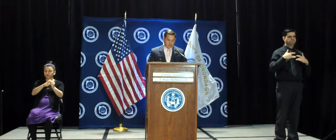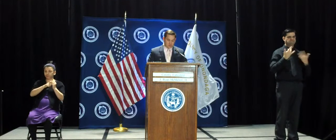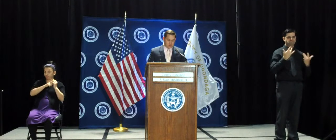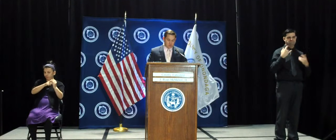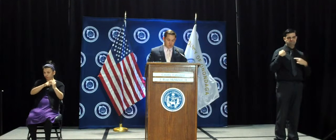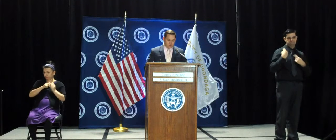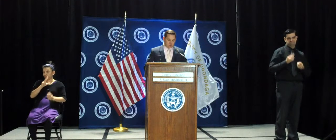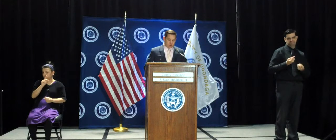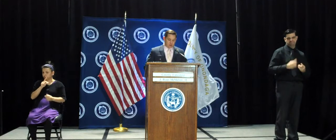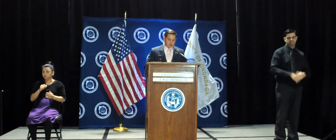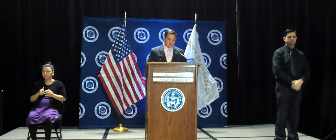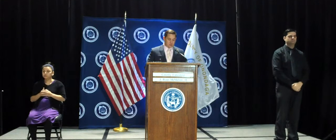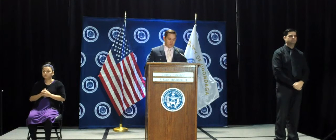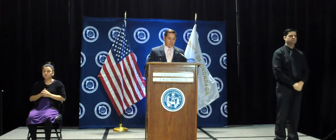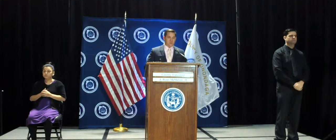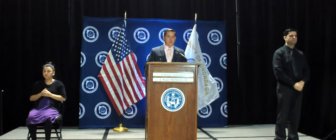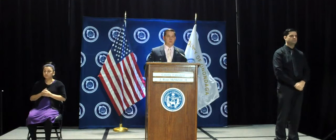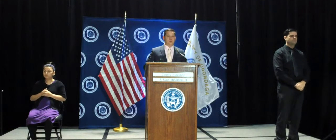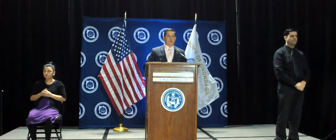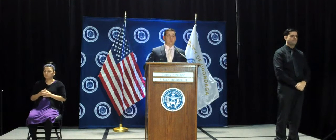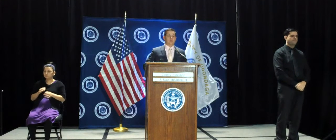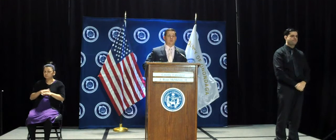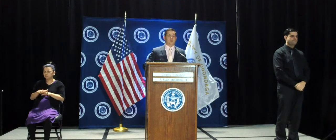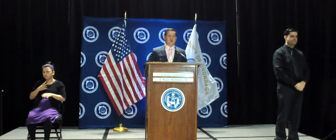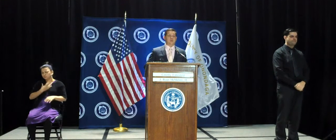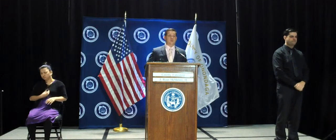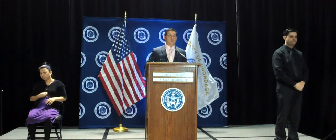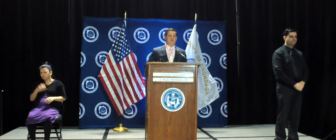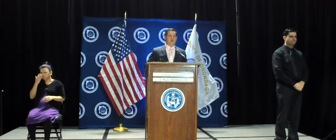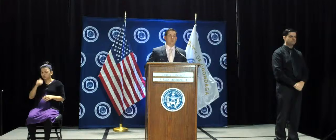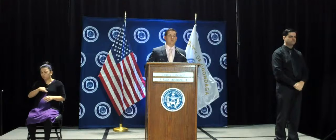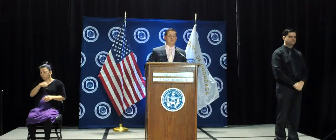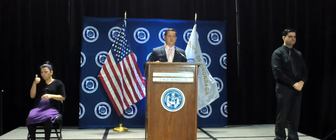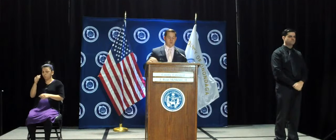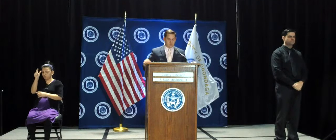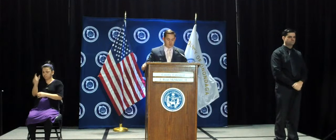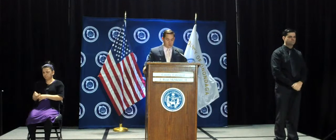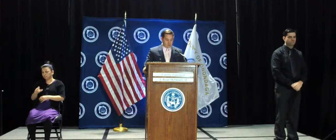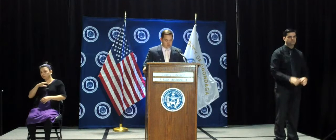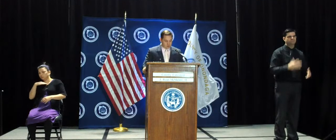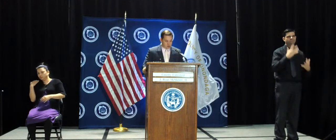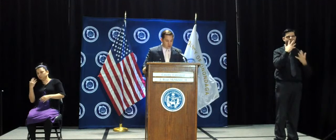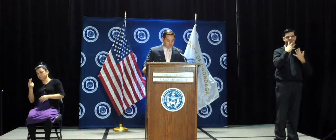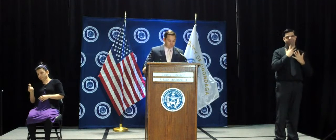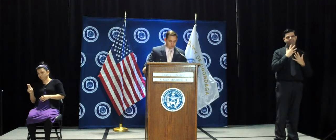Unfortunately, we lost another member of the community over the last 24 hours.